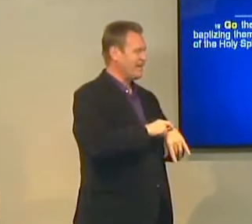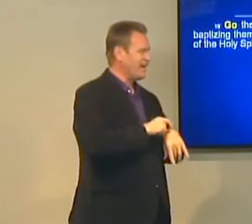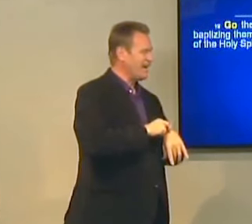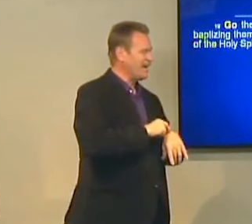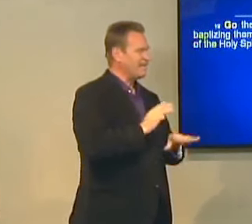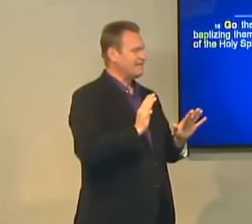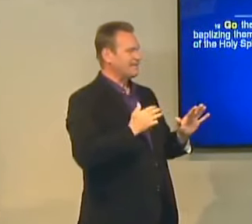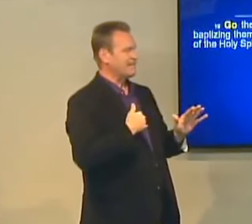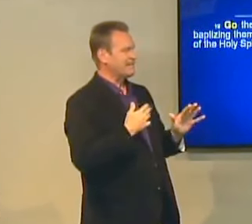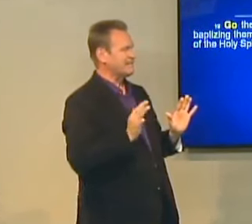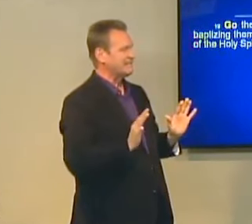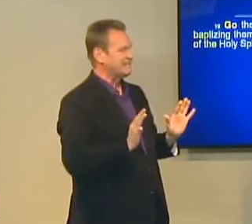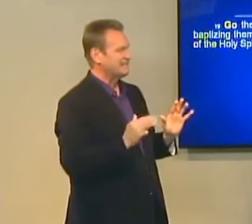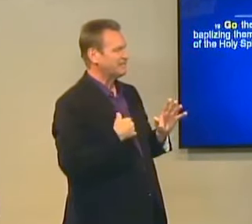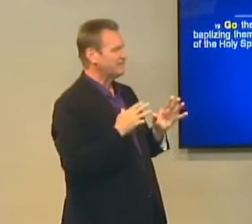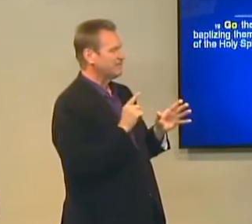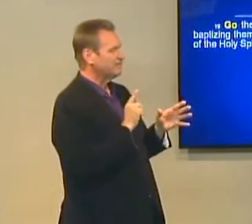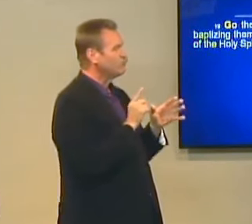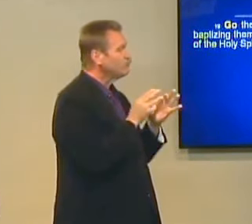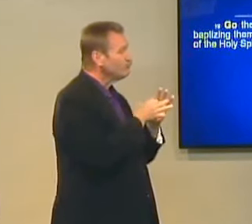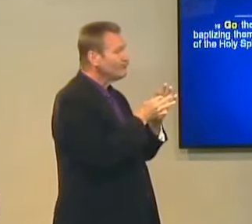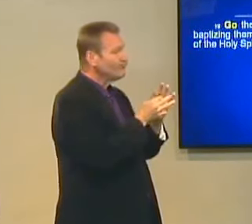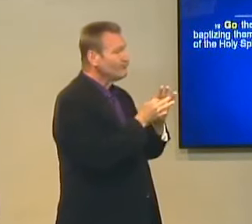time I want to share about this